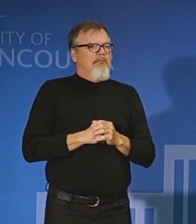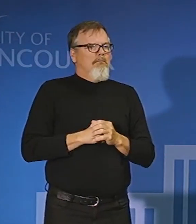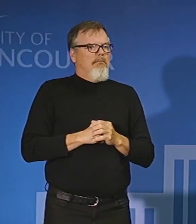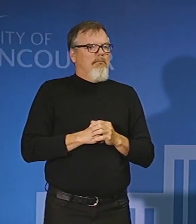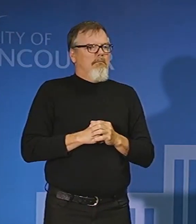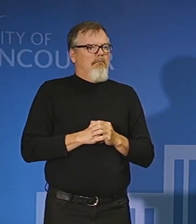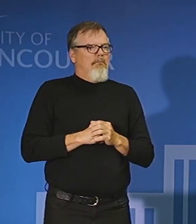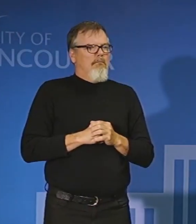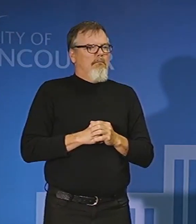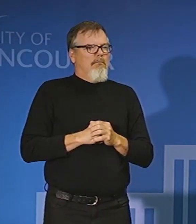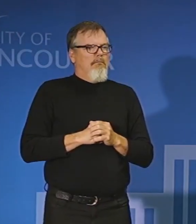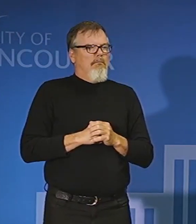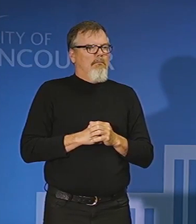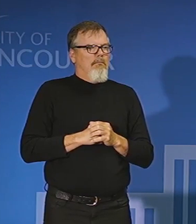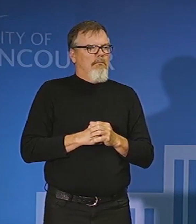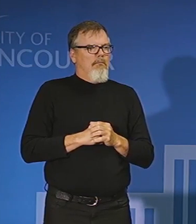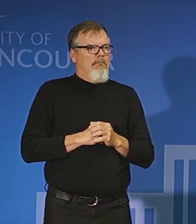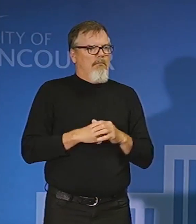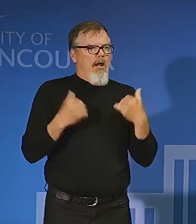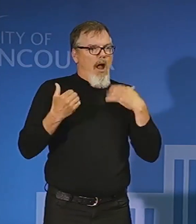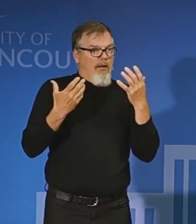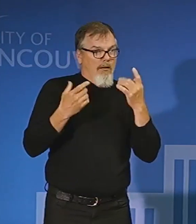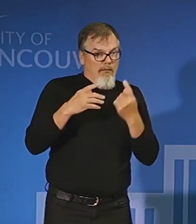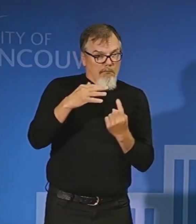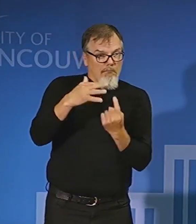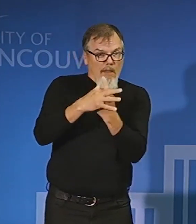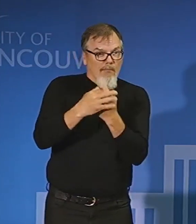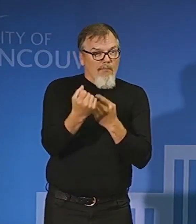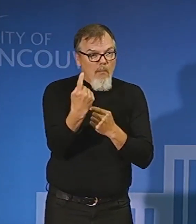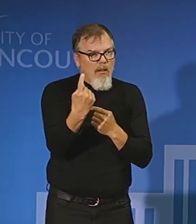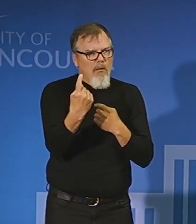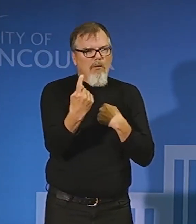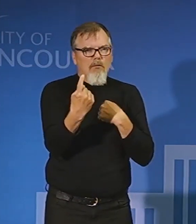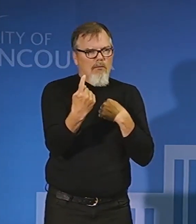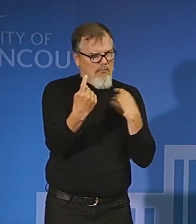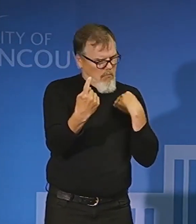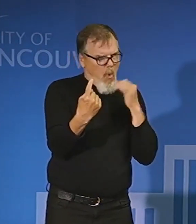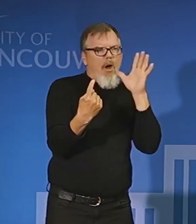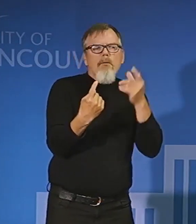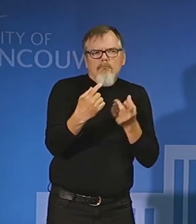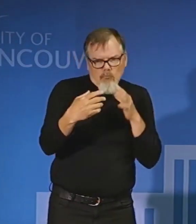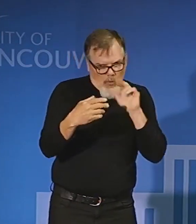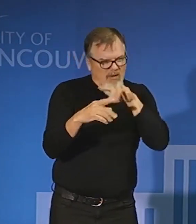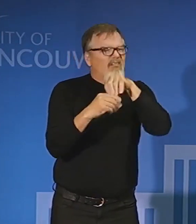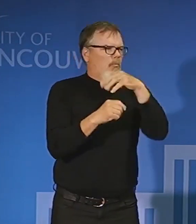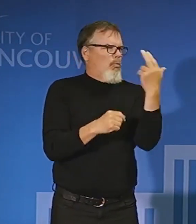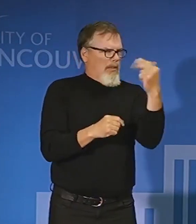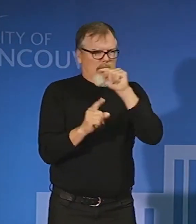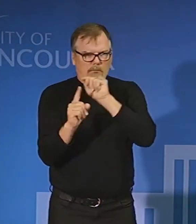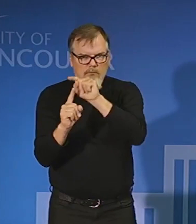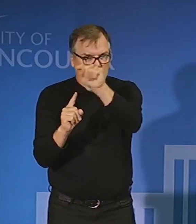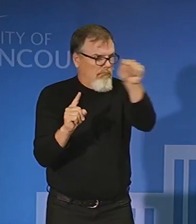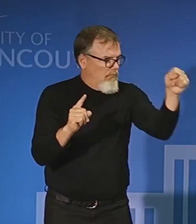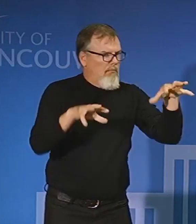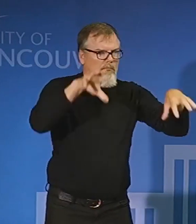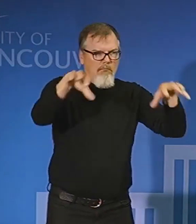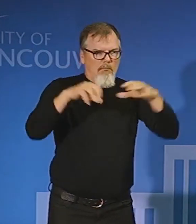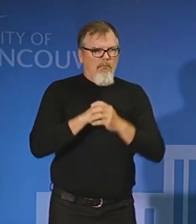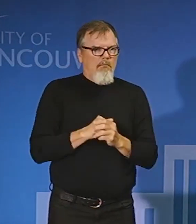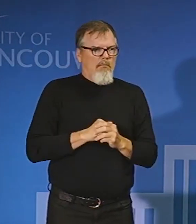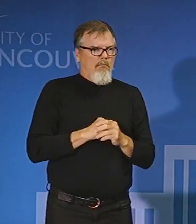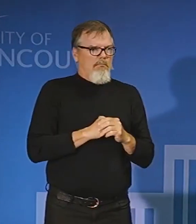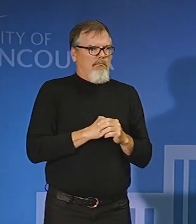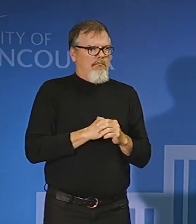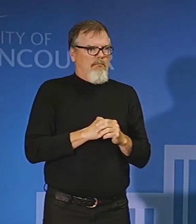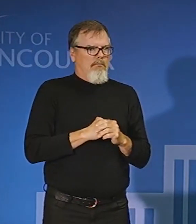outbreak even with a single case among a staff. Of those 13 outbreaks, only 8 had cases among the residents. And we've had a